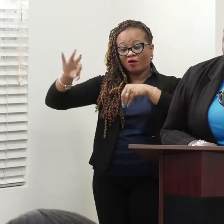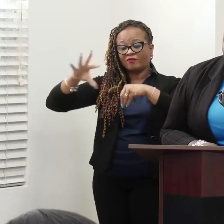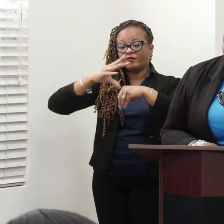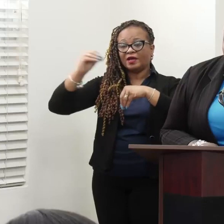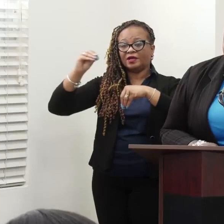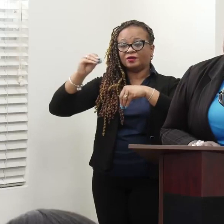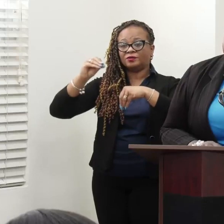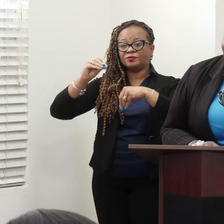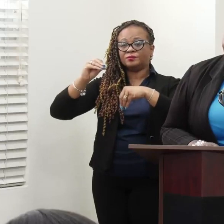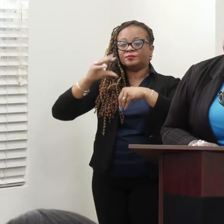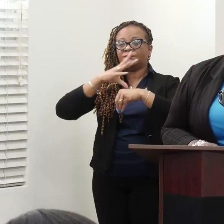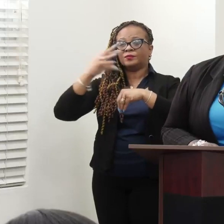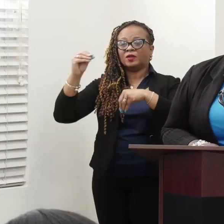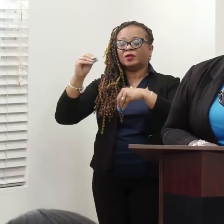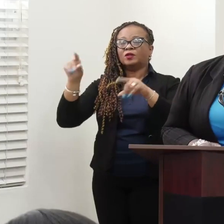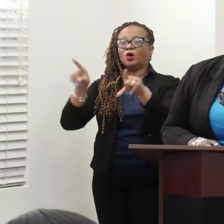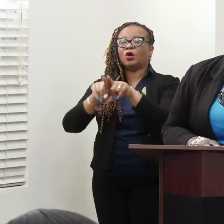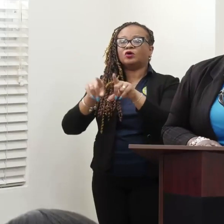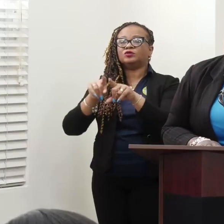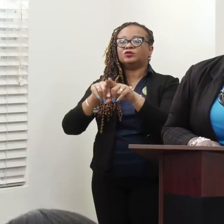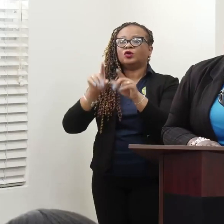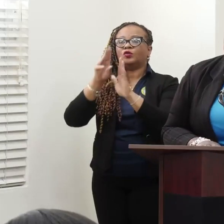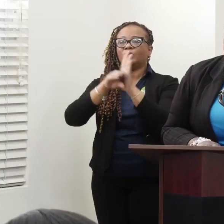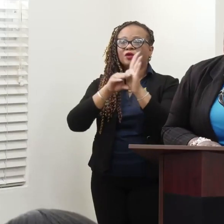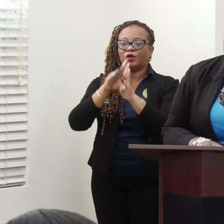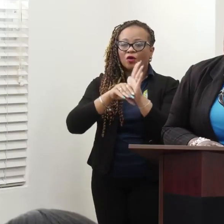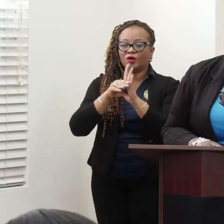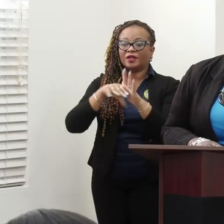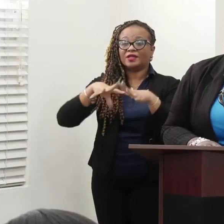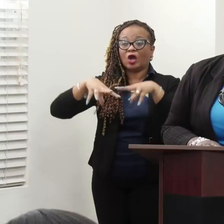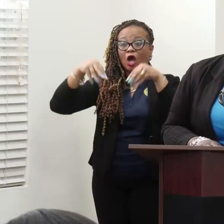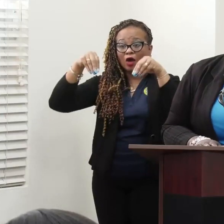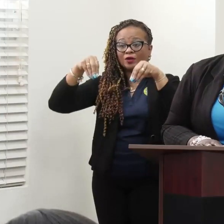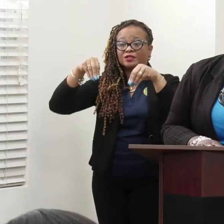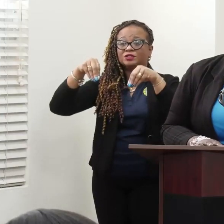Ricardo Ferguson is also reporting power outage.